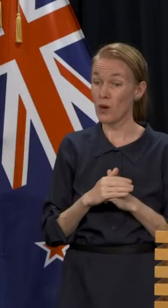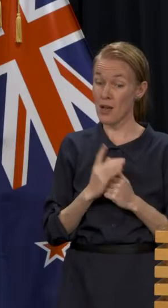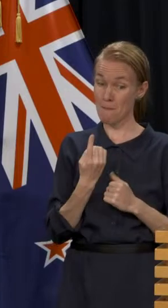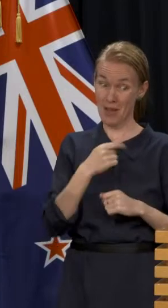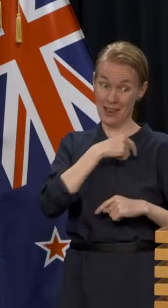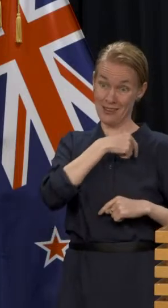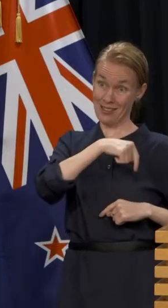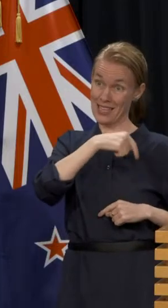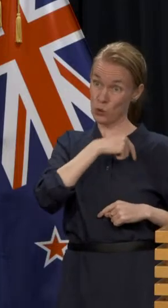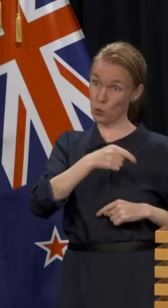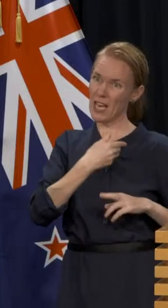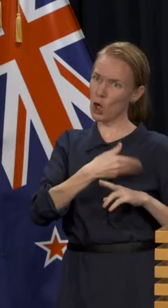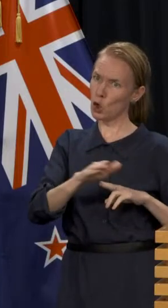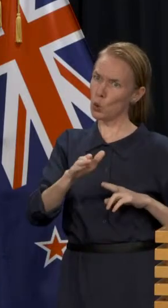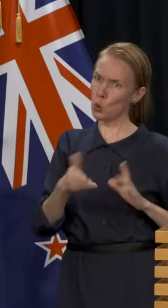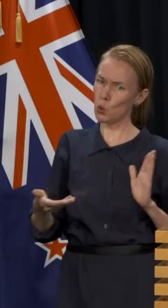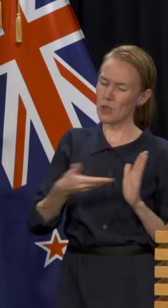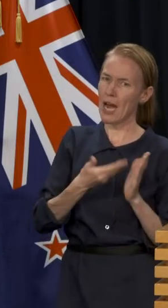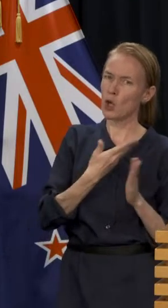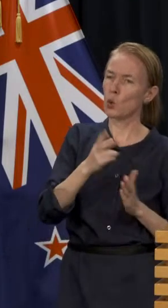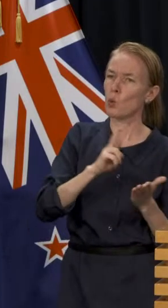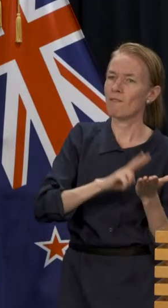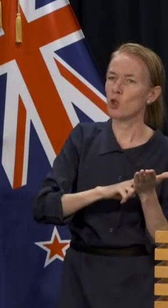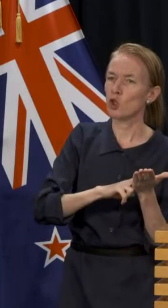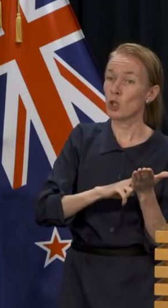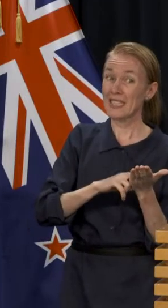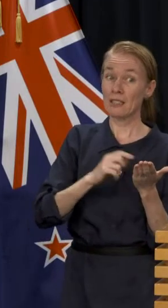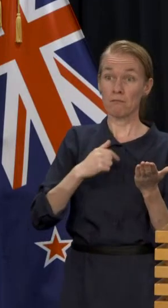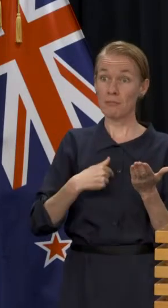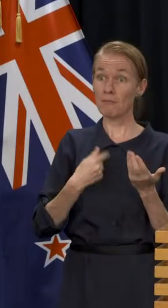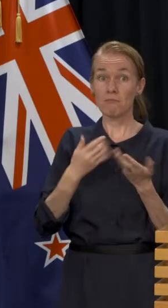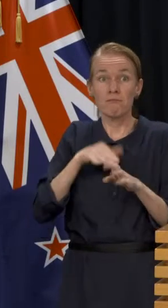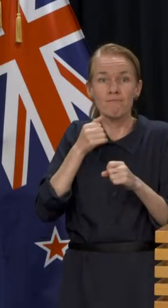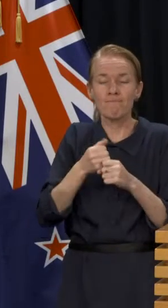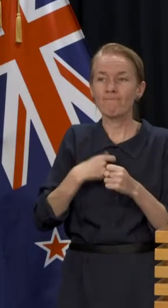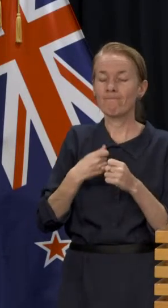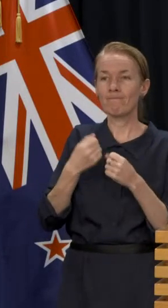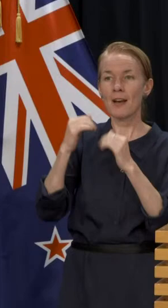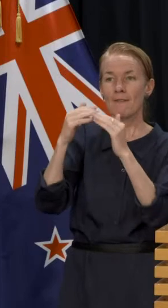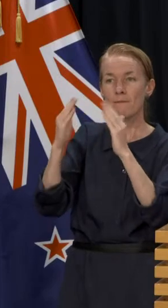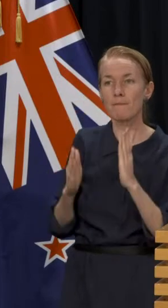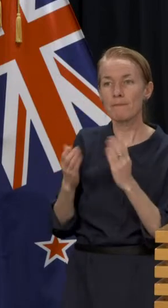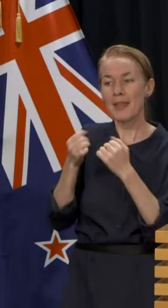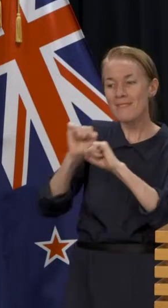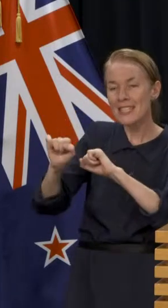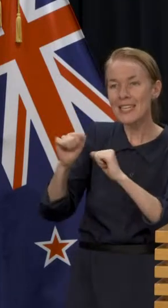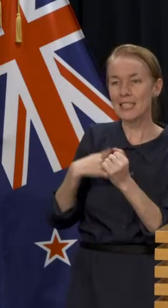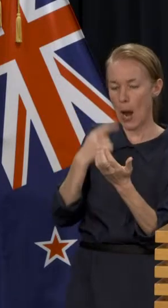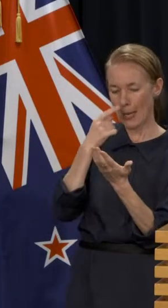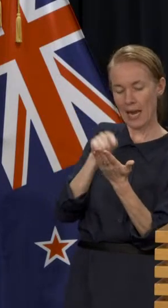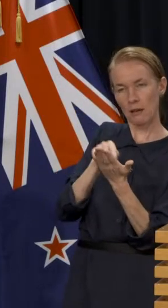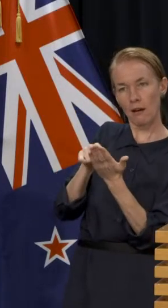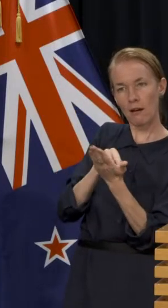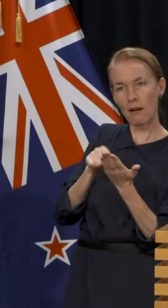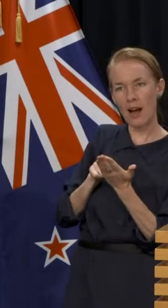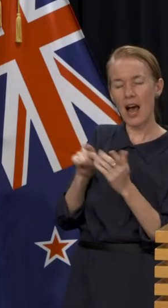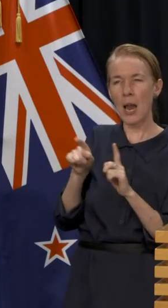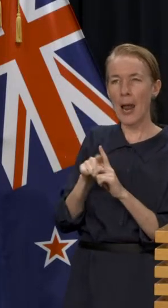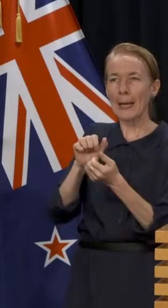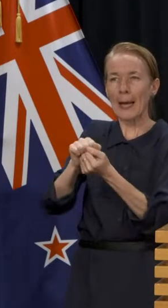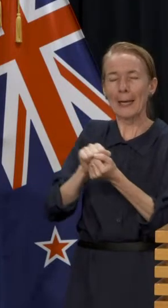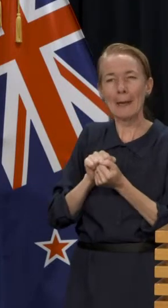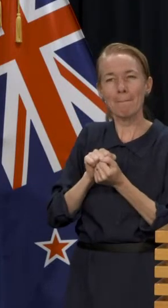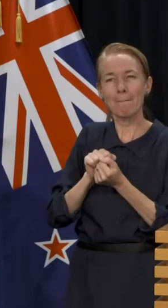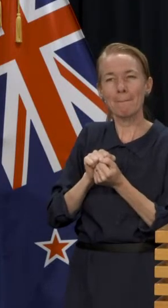have been adding in that extra data. And so I think that shows that it means the app is now more useful to people. It means they can use it to keep a